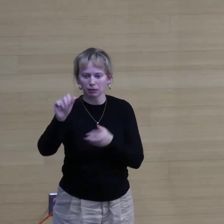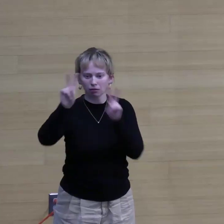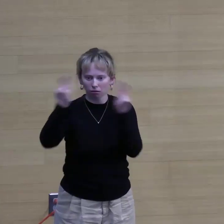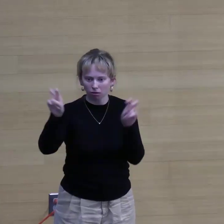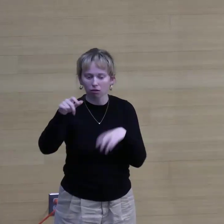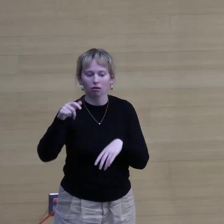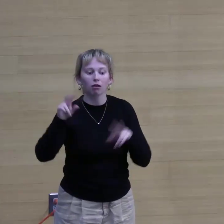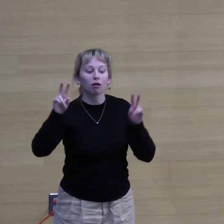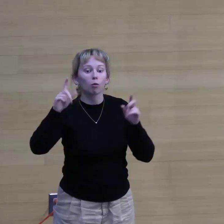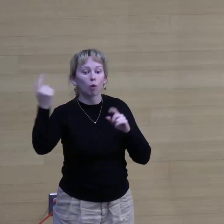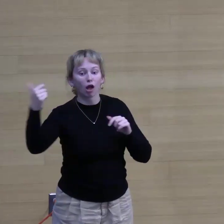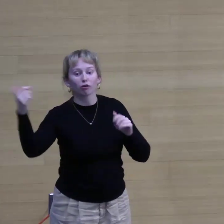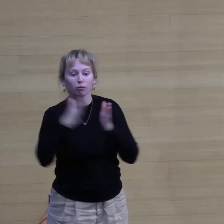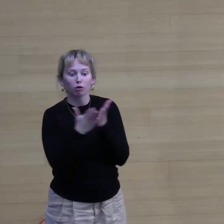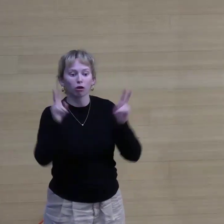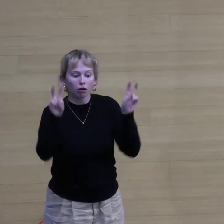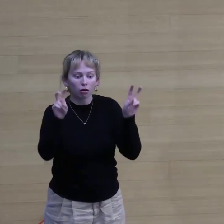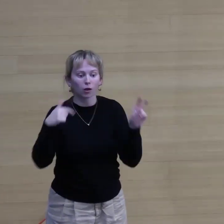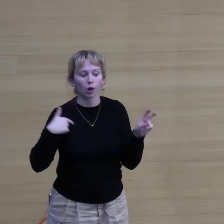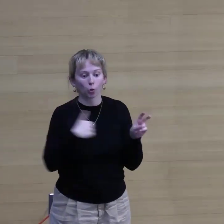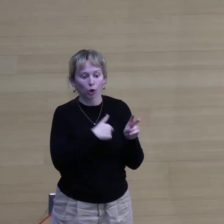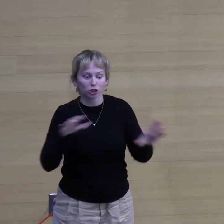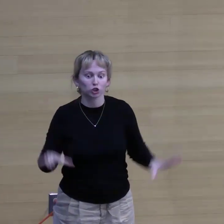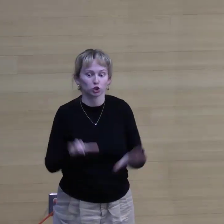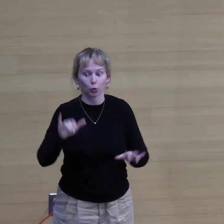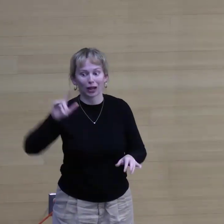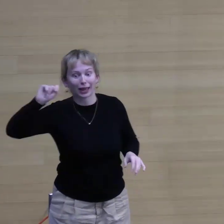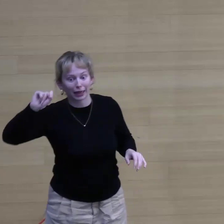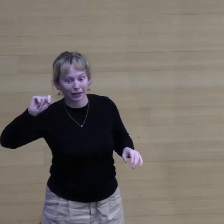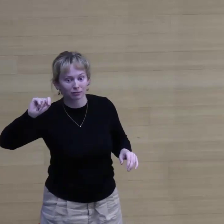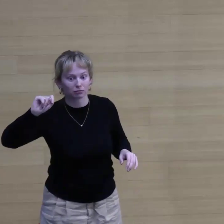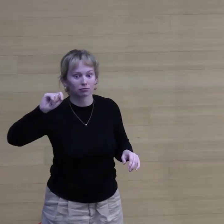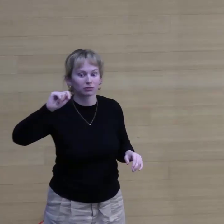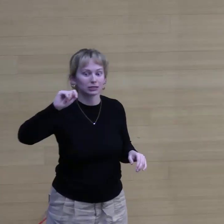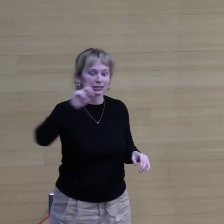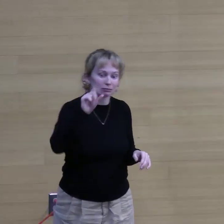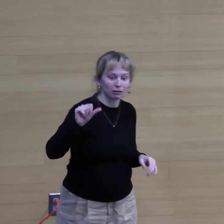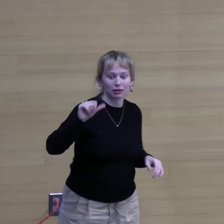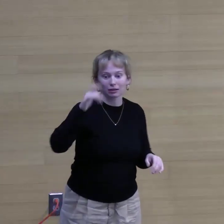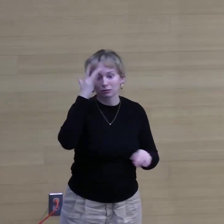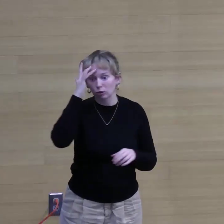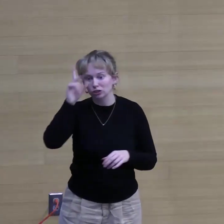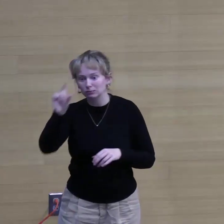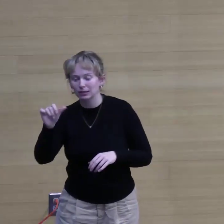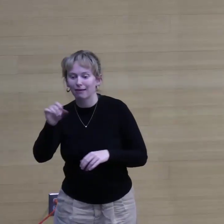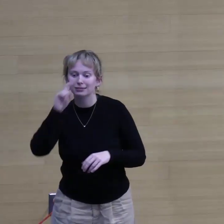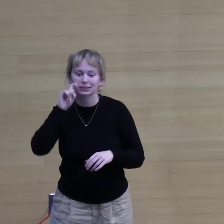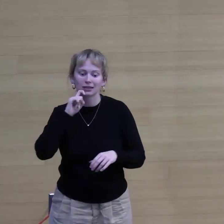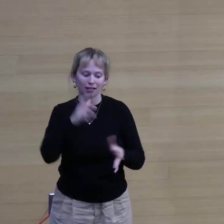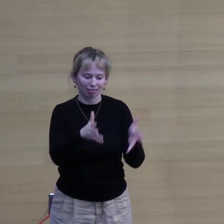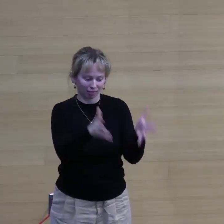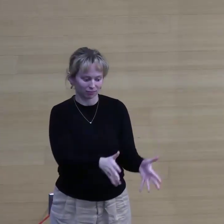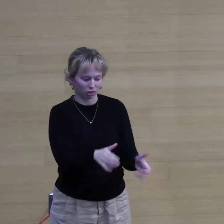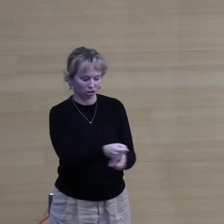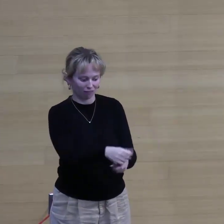called We're Doing It, and it's people with intellectual disabilities and sex. I left that one on the coffee table. The kids